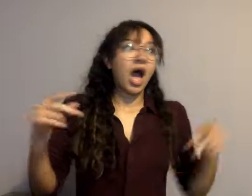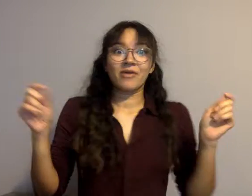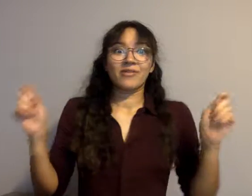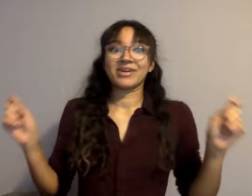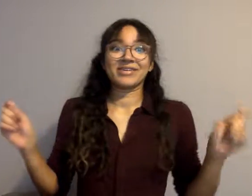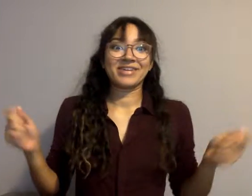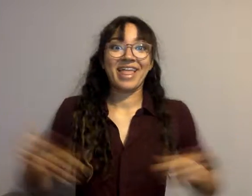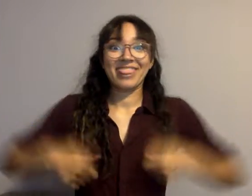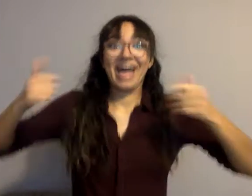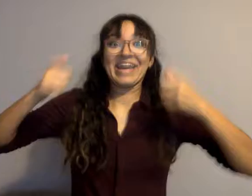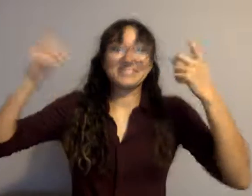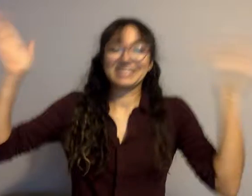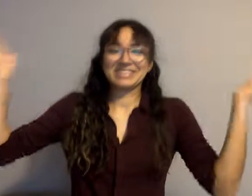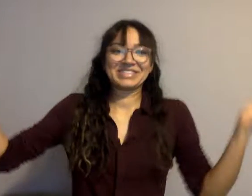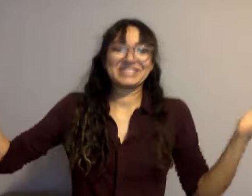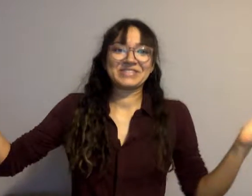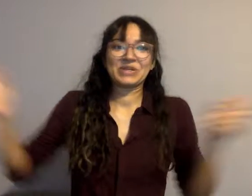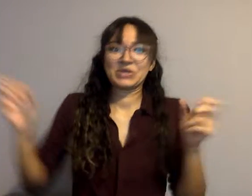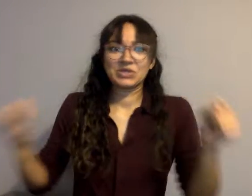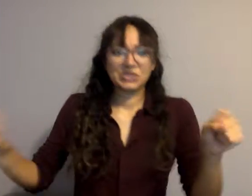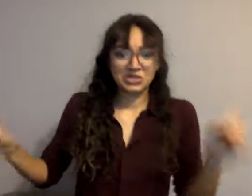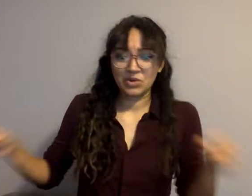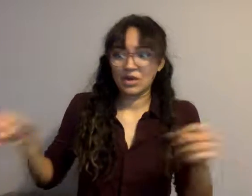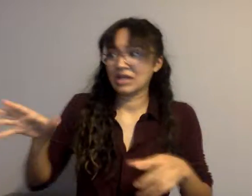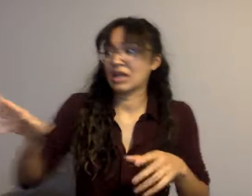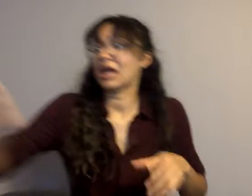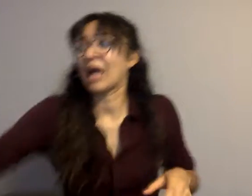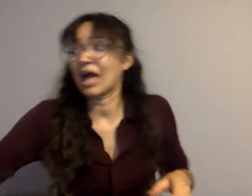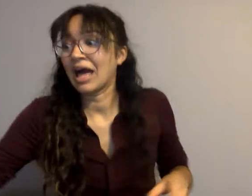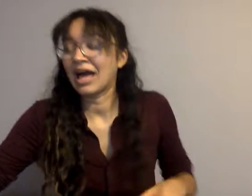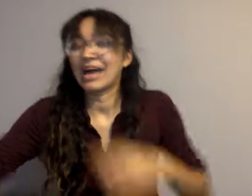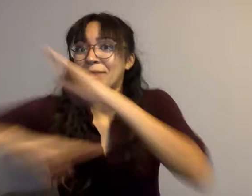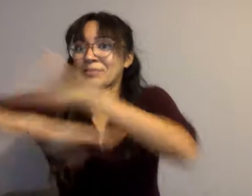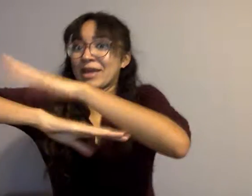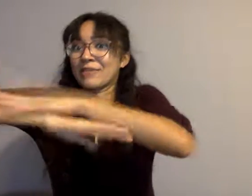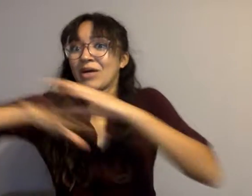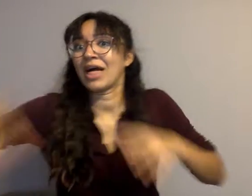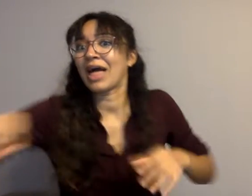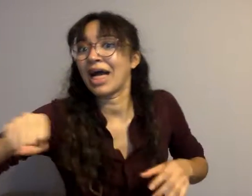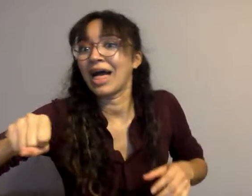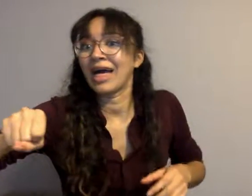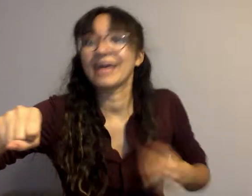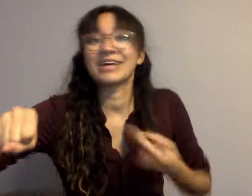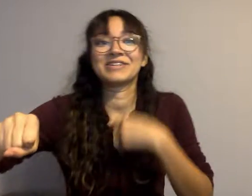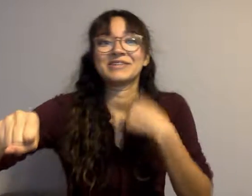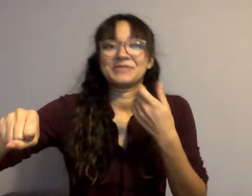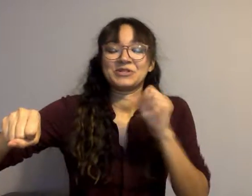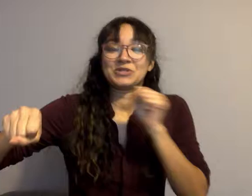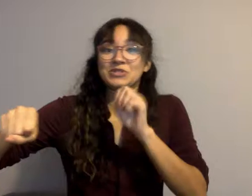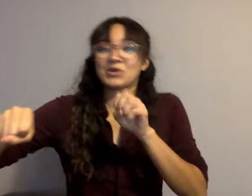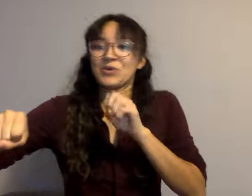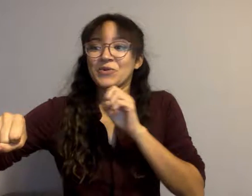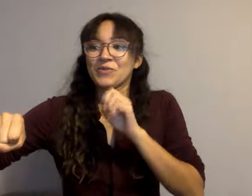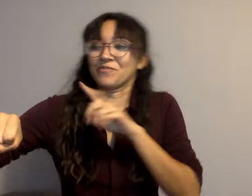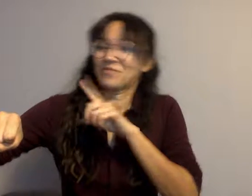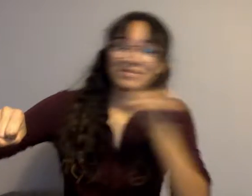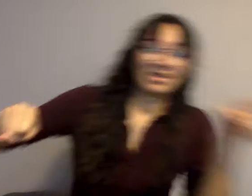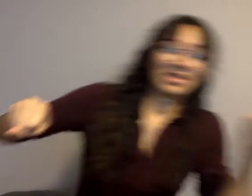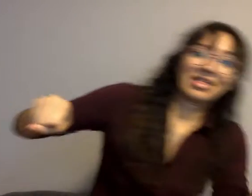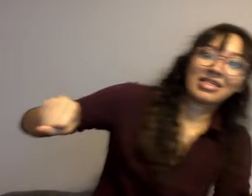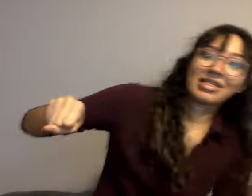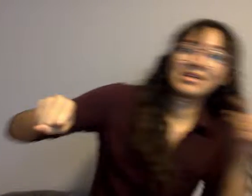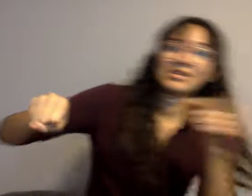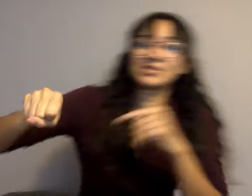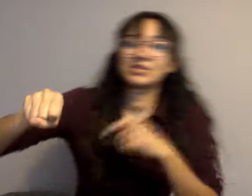live, right? So I had to grip onto the anchor's desk so that I wouldn't roll off the screen during the segment. And when